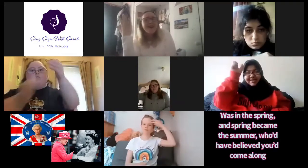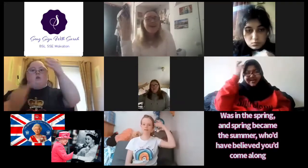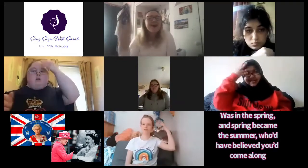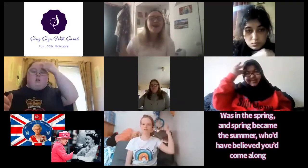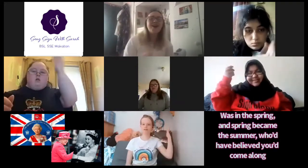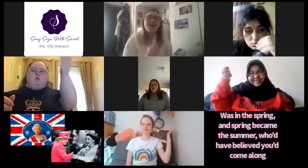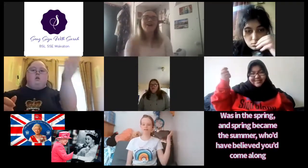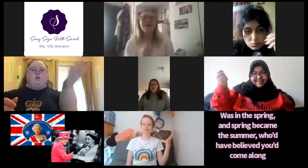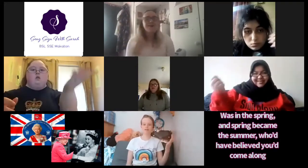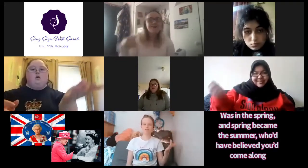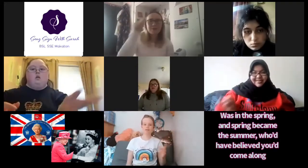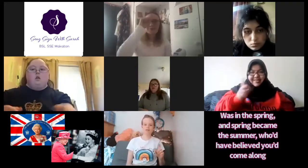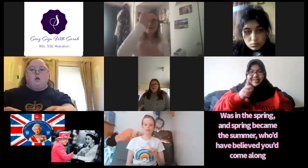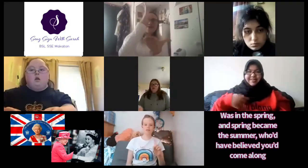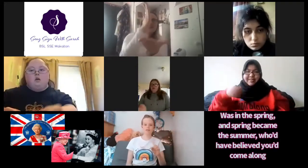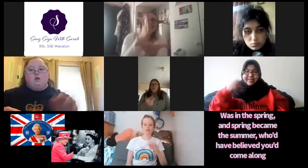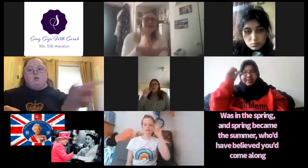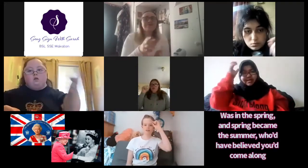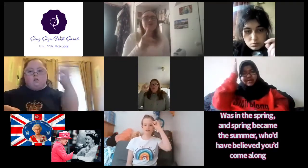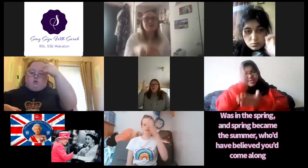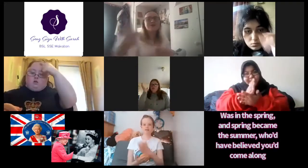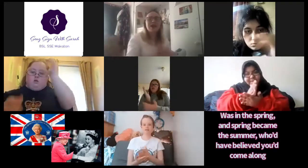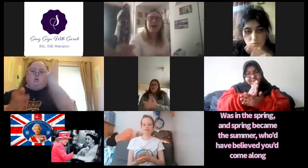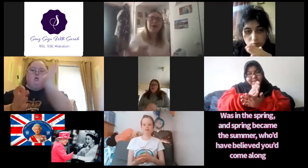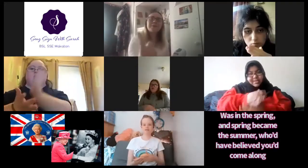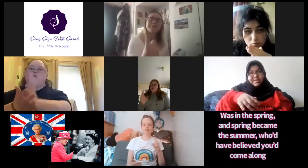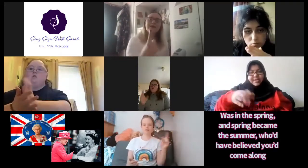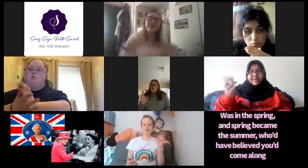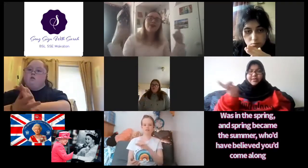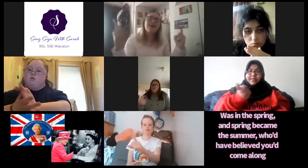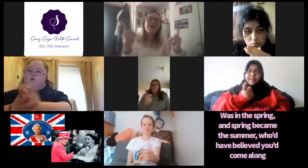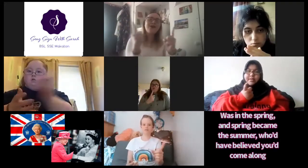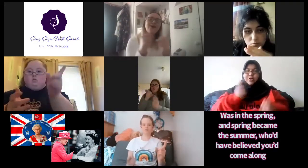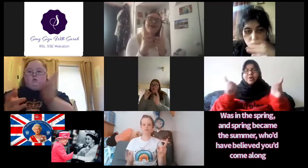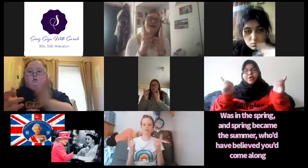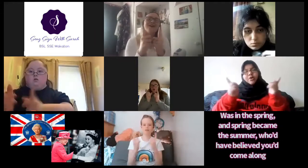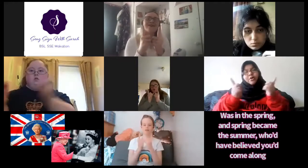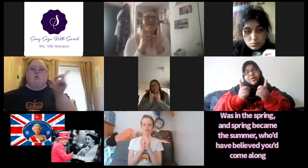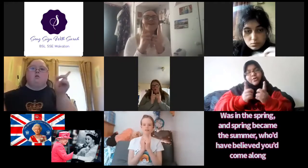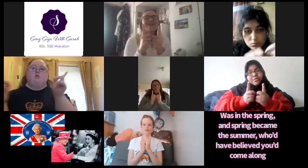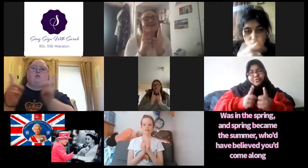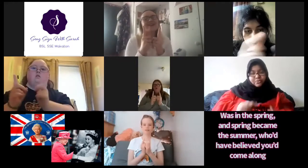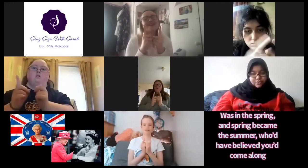Who'd have believed you'd come along